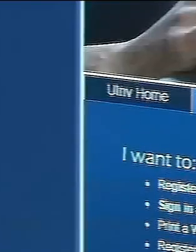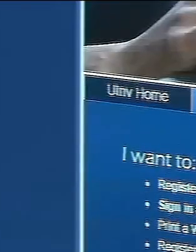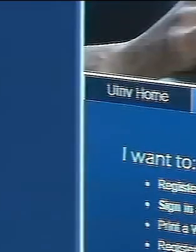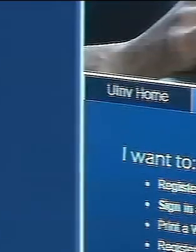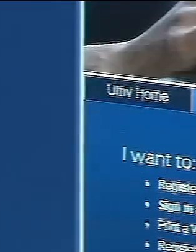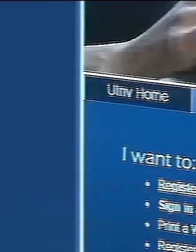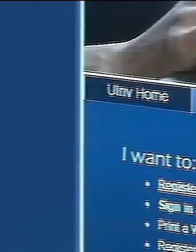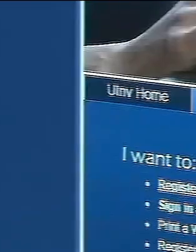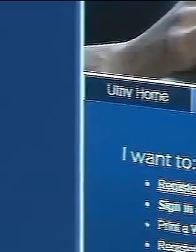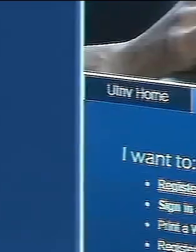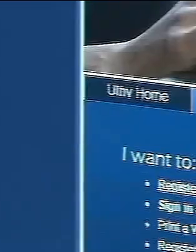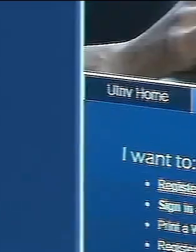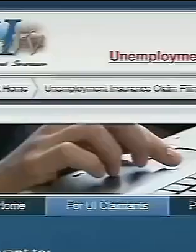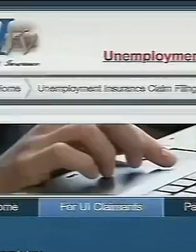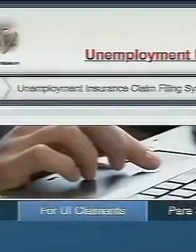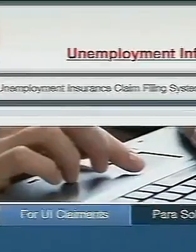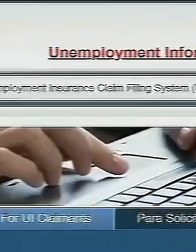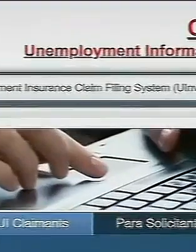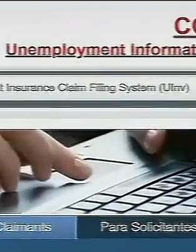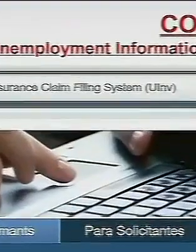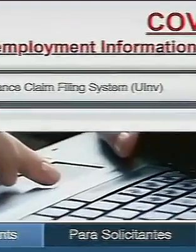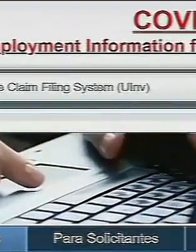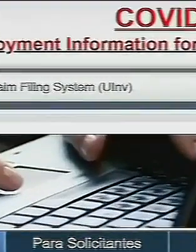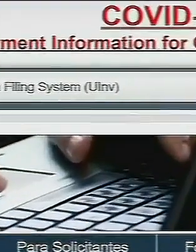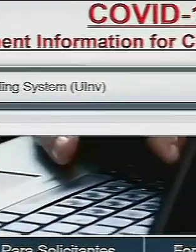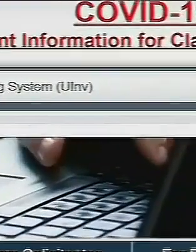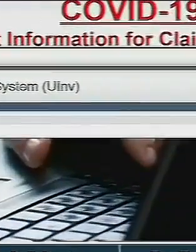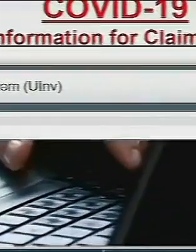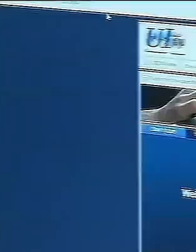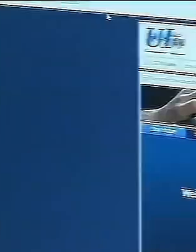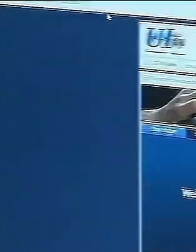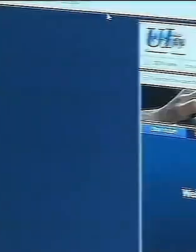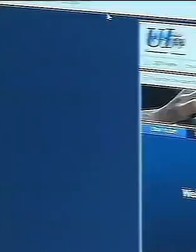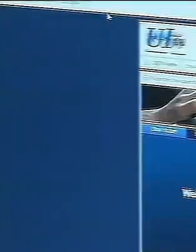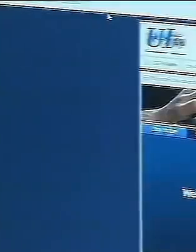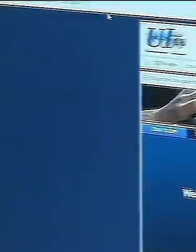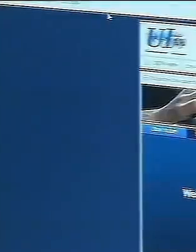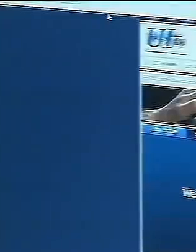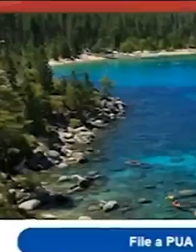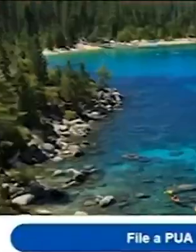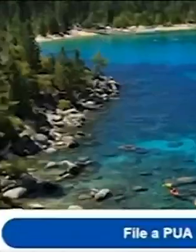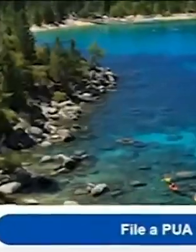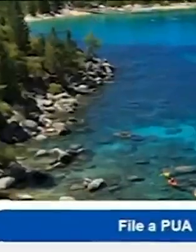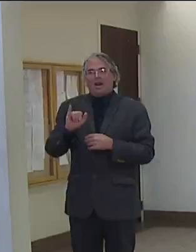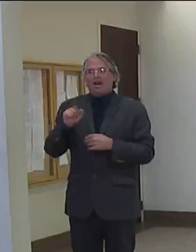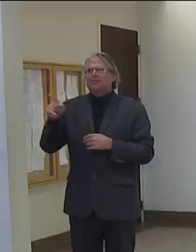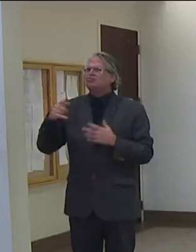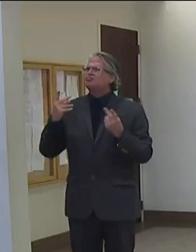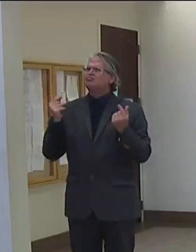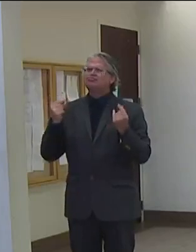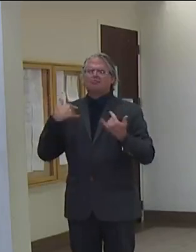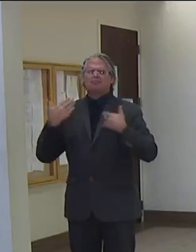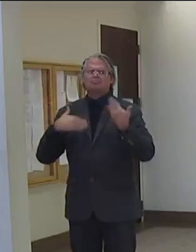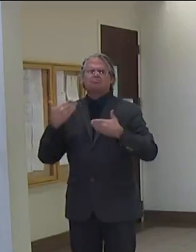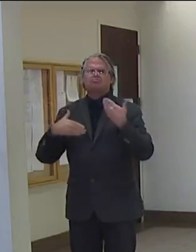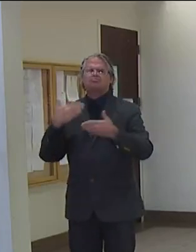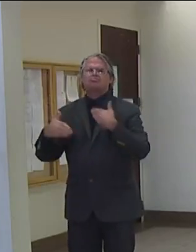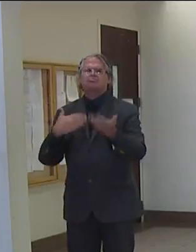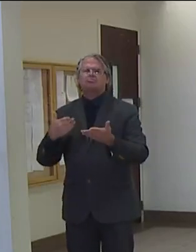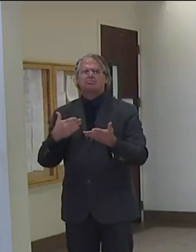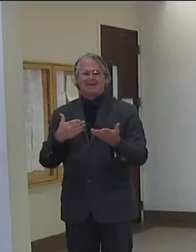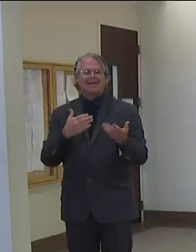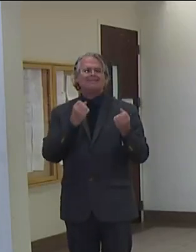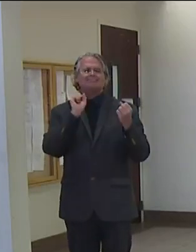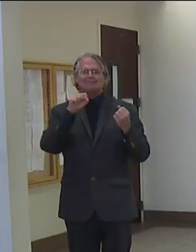the ongoing issues with Dieter and how this additional 6-week extension could really help. We're dealing with them on a daily